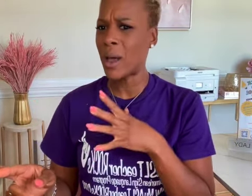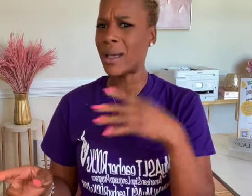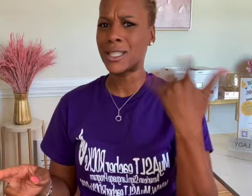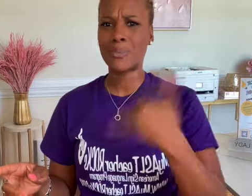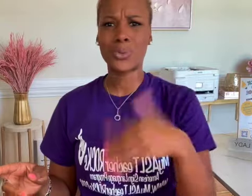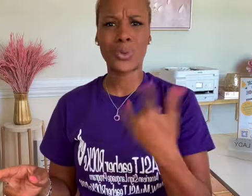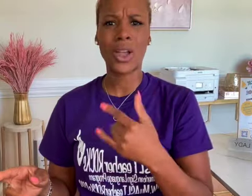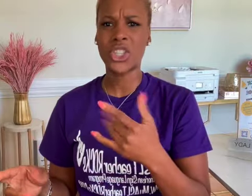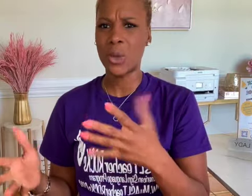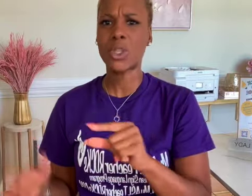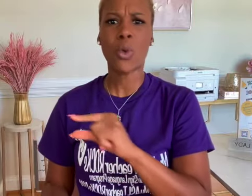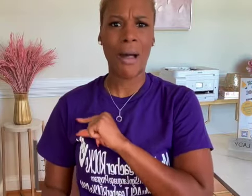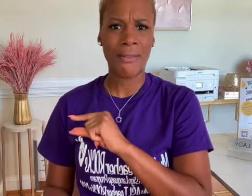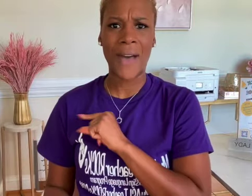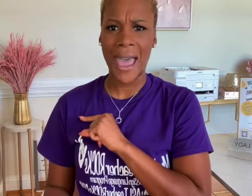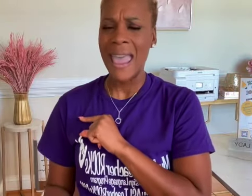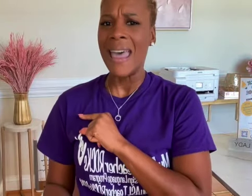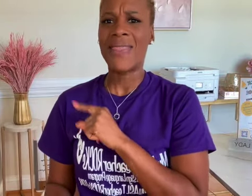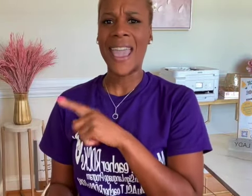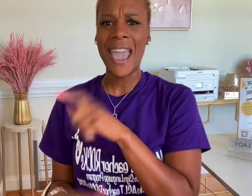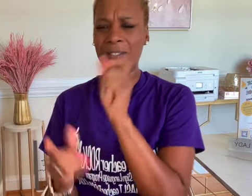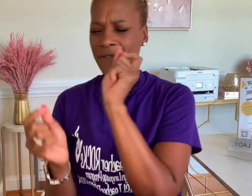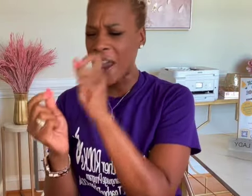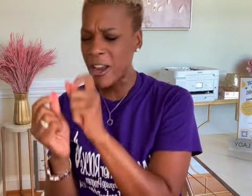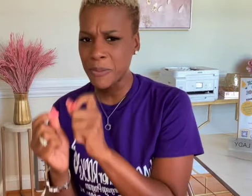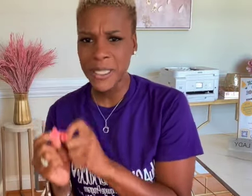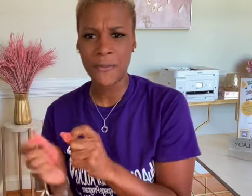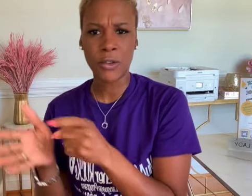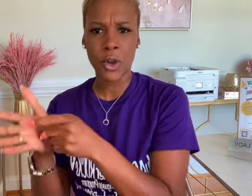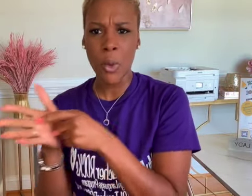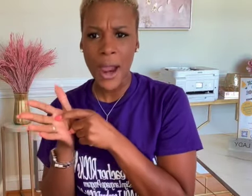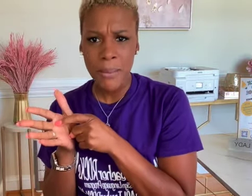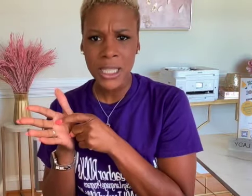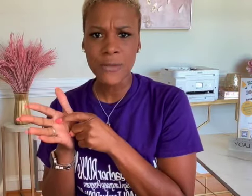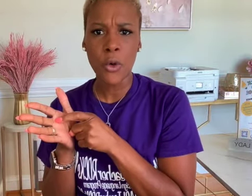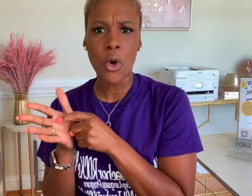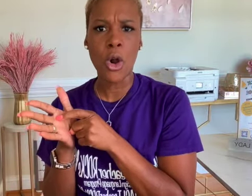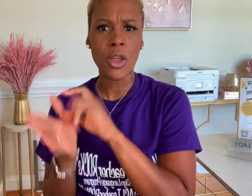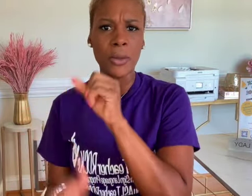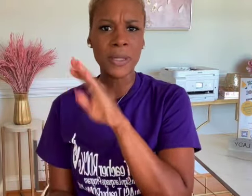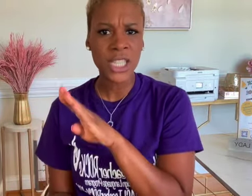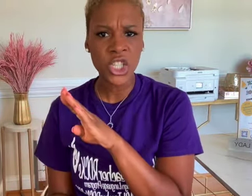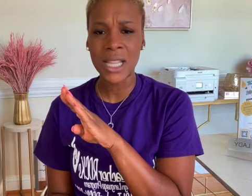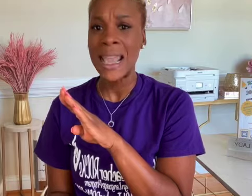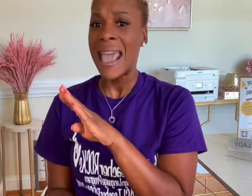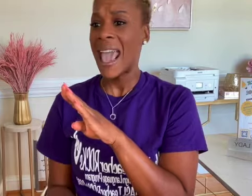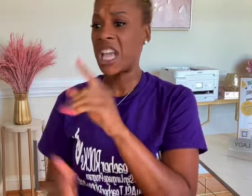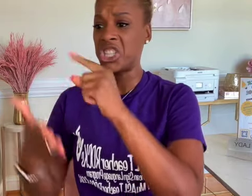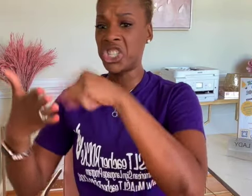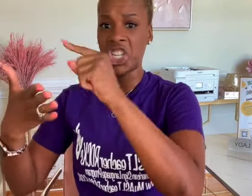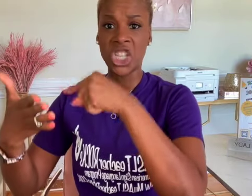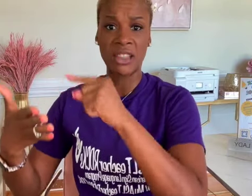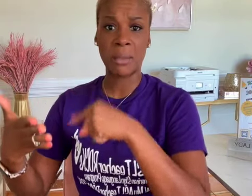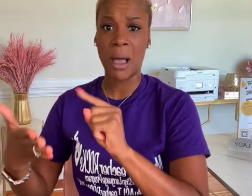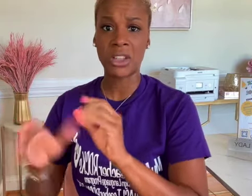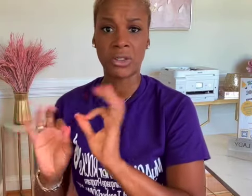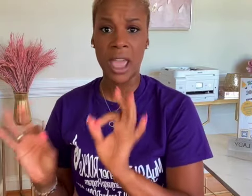was qualified. They had very specific requirements for the position, and she checked the box on